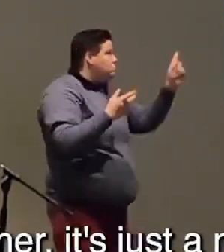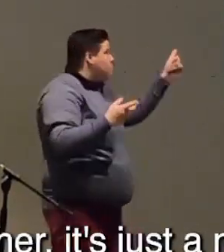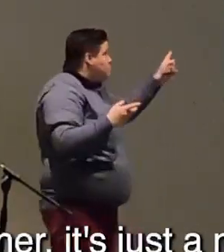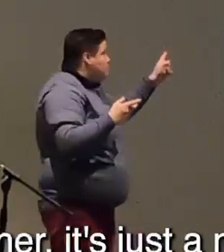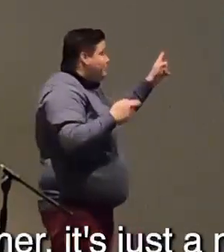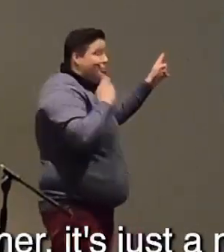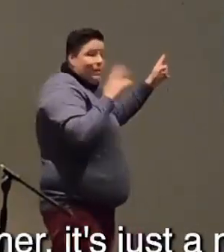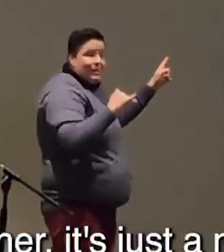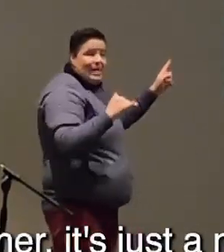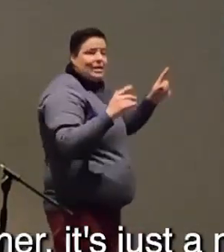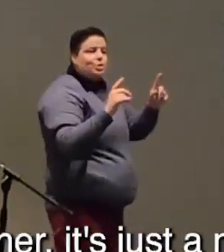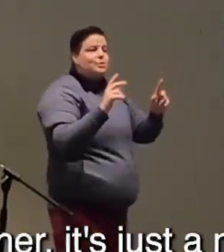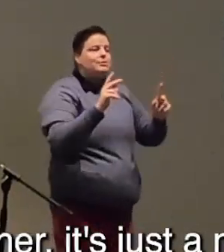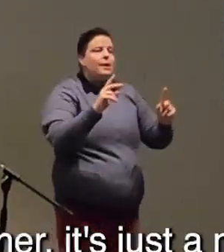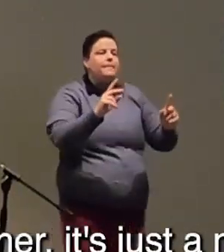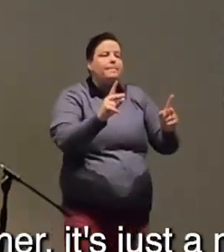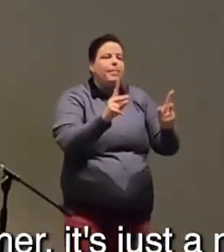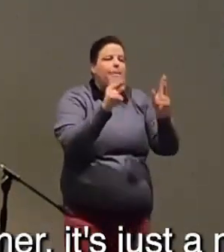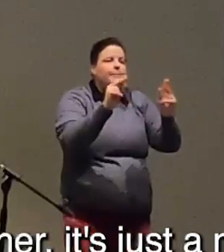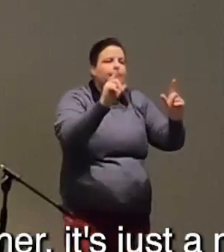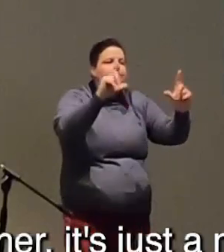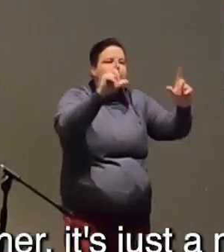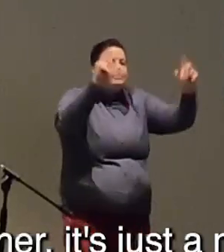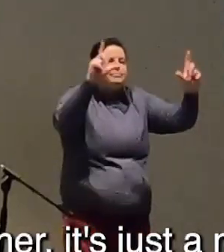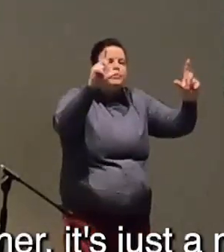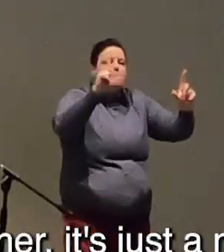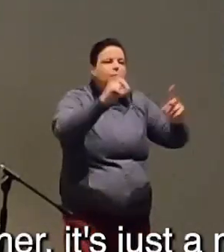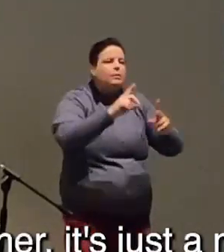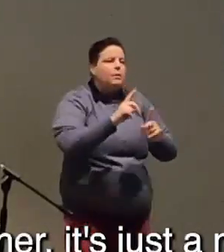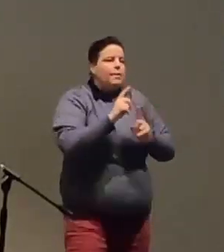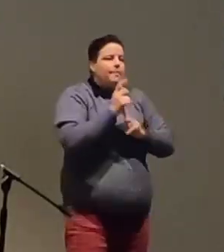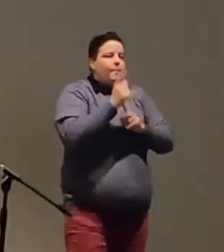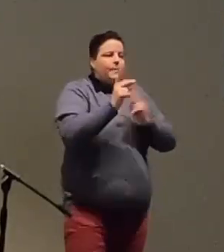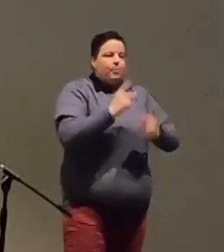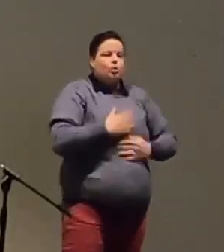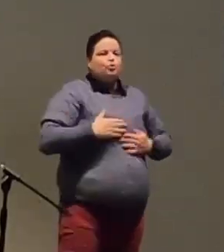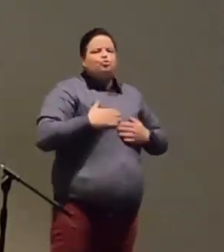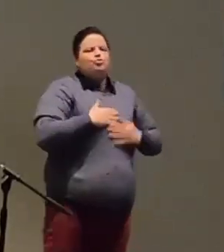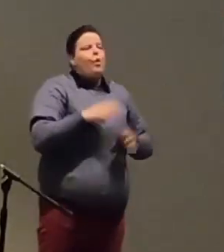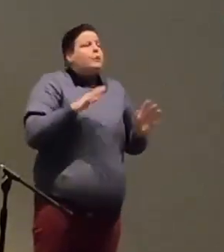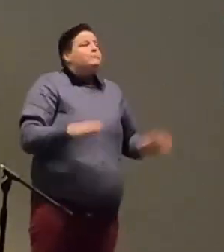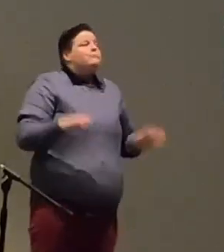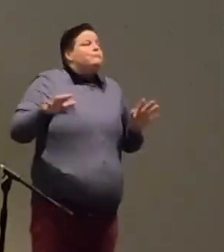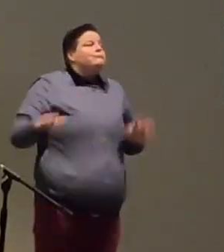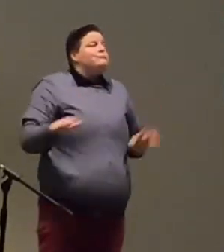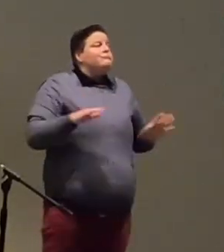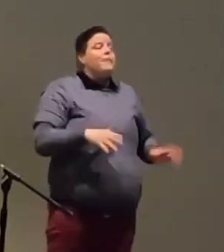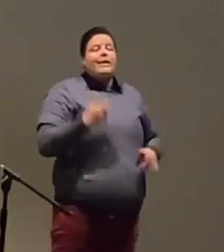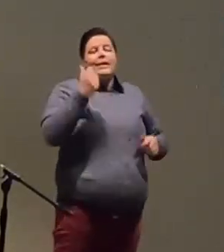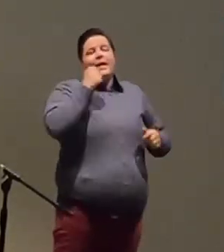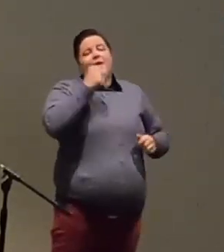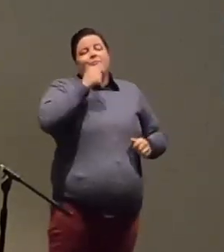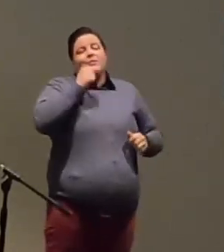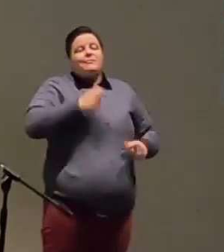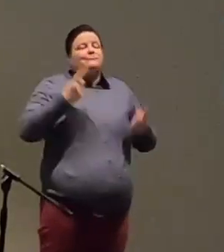it's just a moment of people enjoying their leisure in everyday life. The dark color and dramatic color